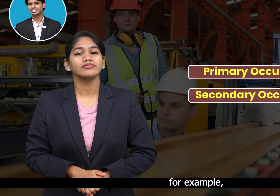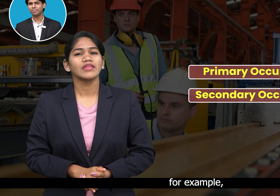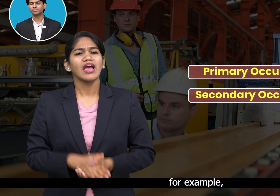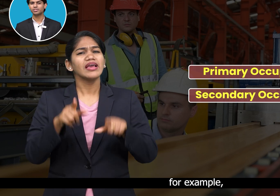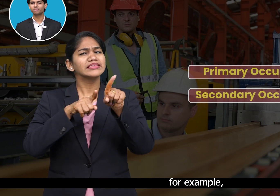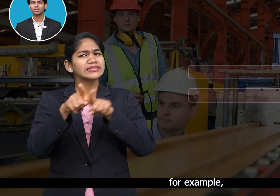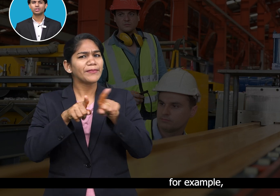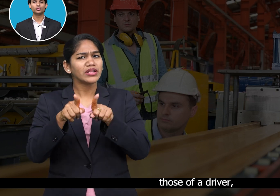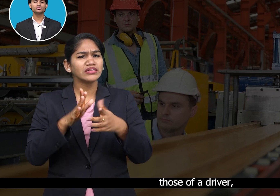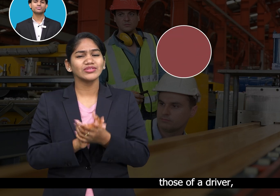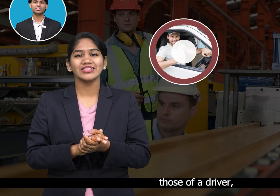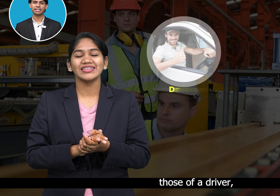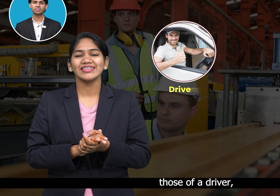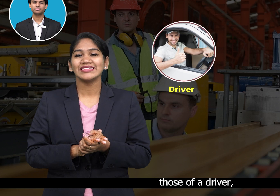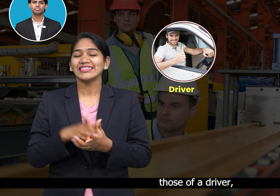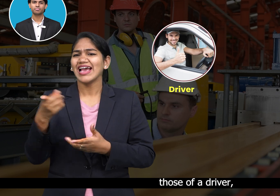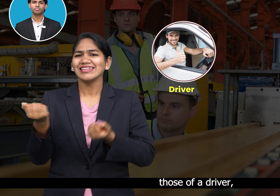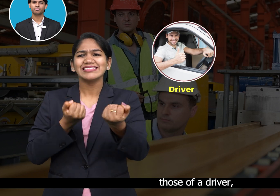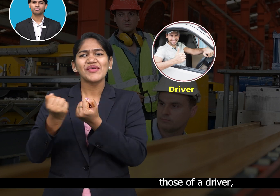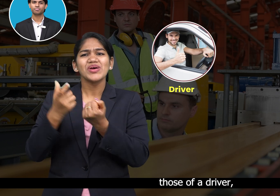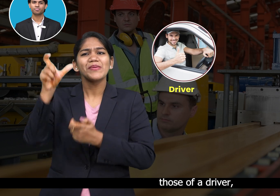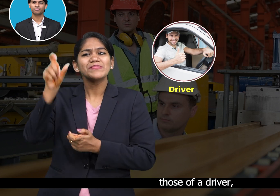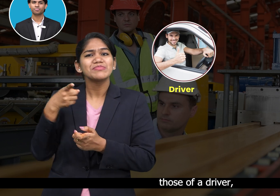For example, those of a driver,